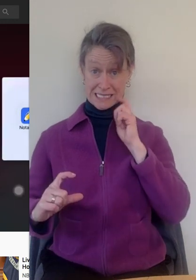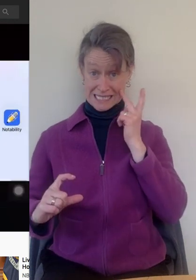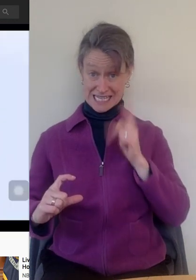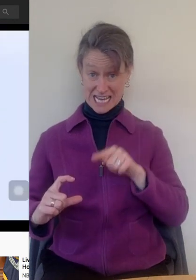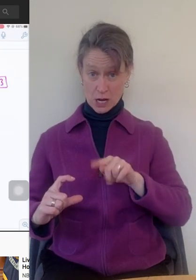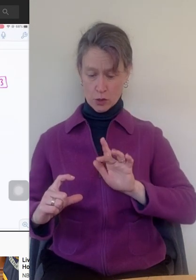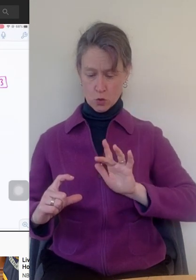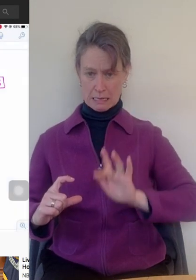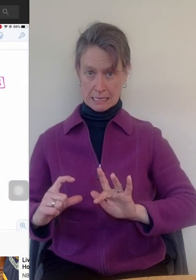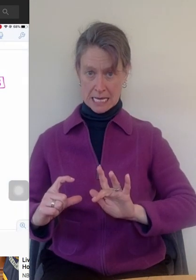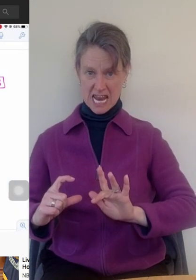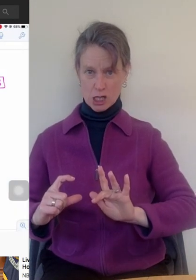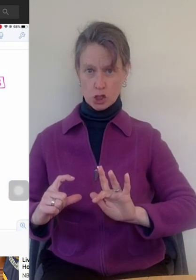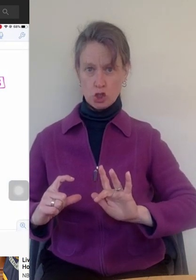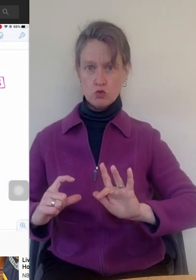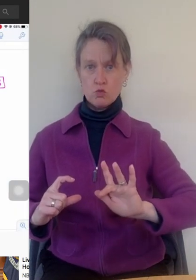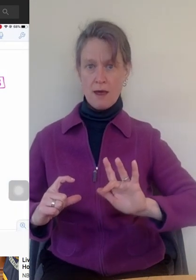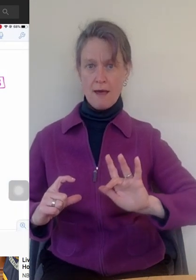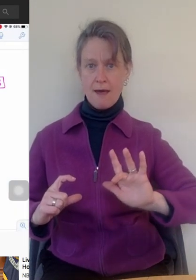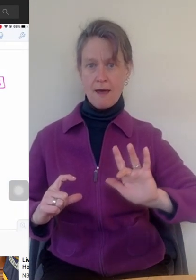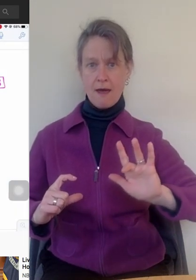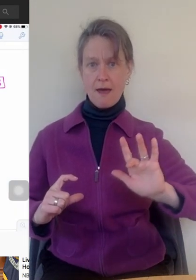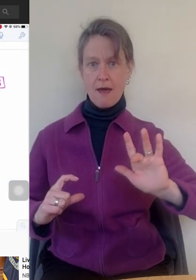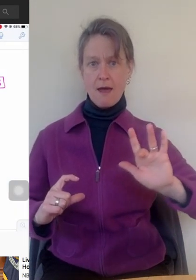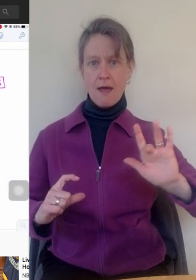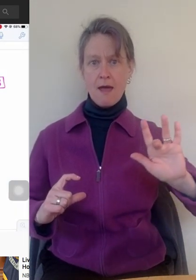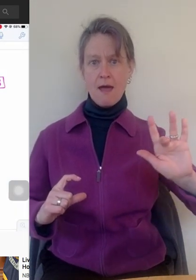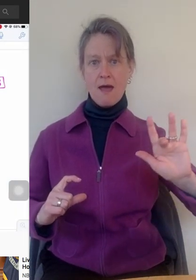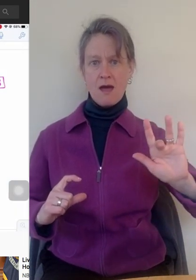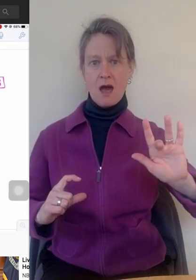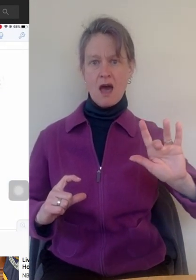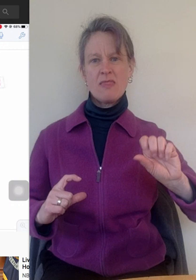drag over to the side